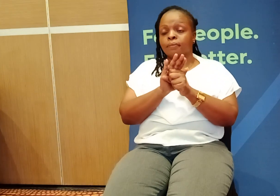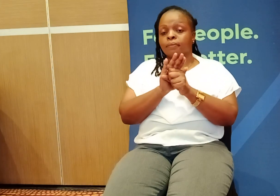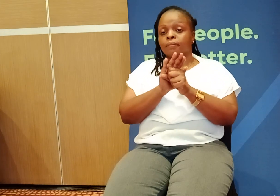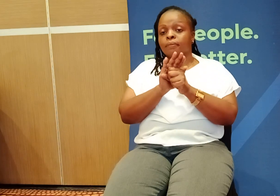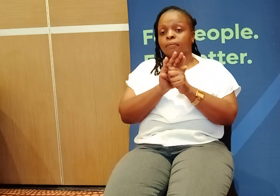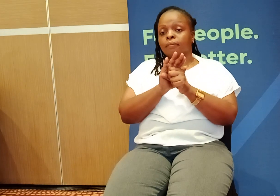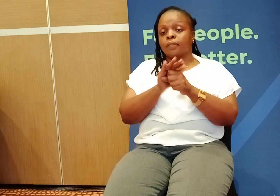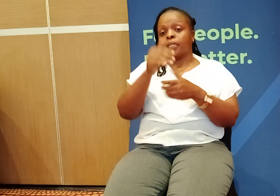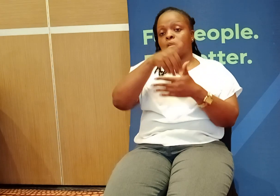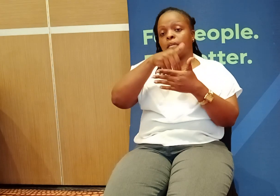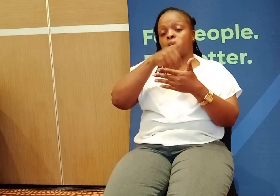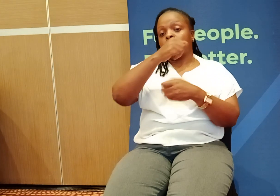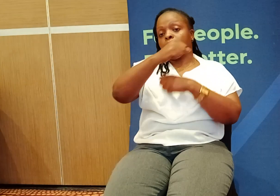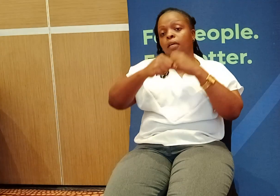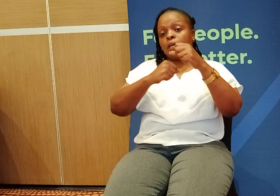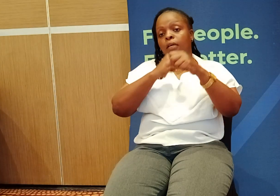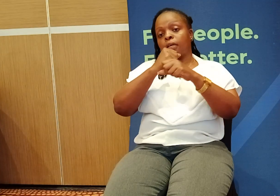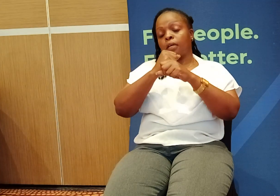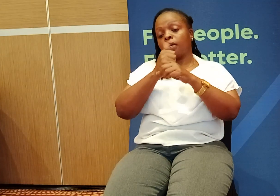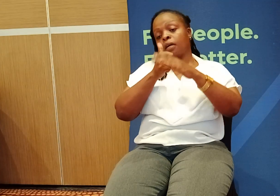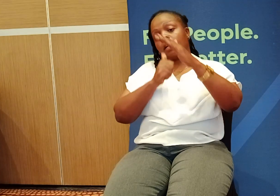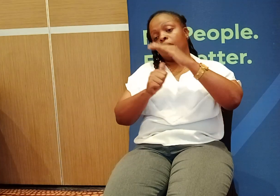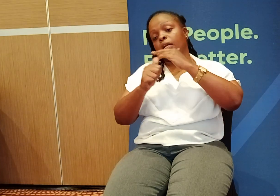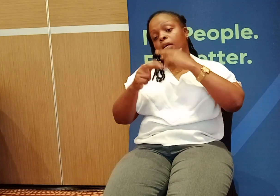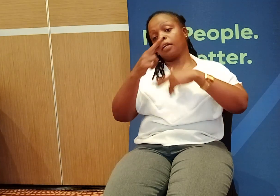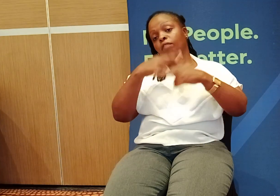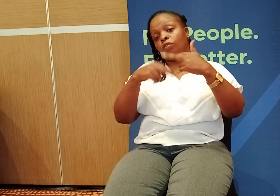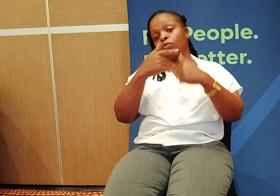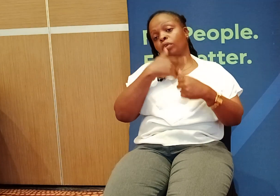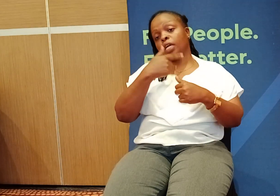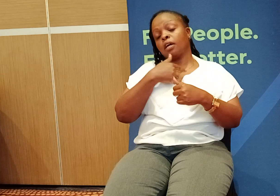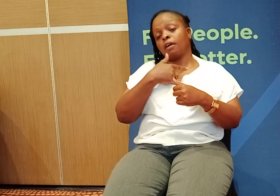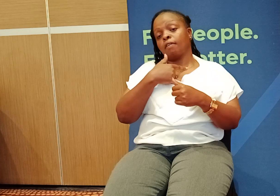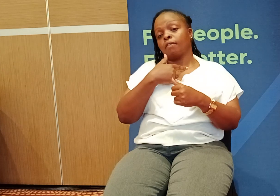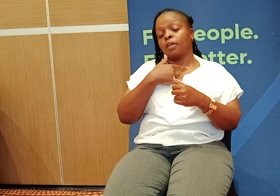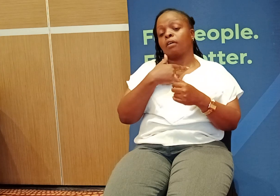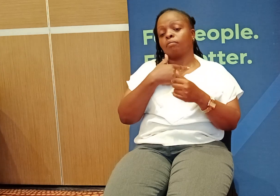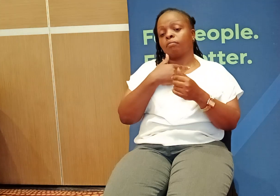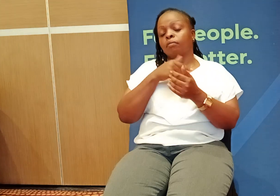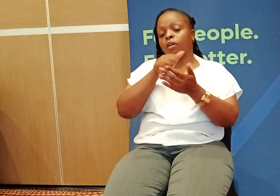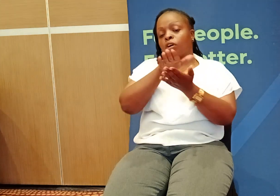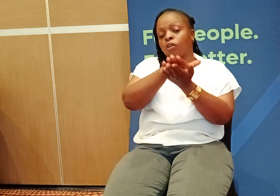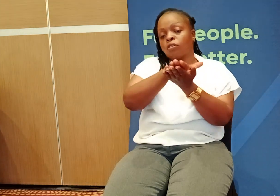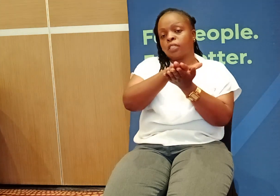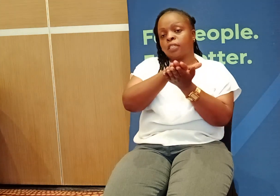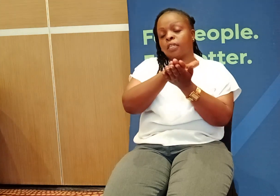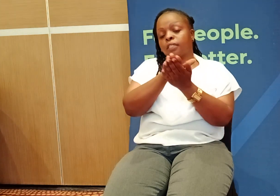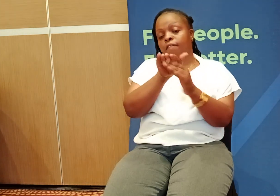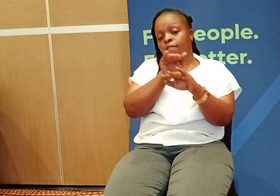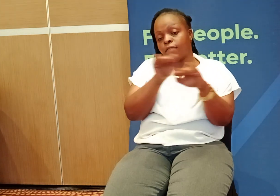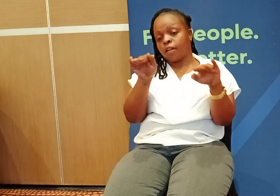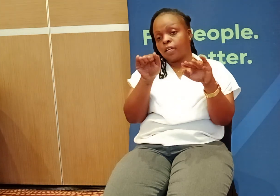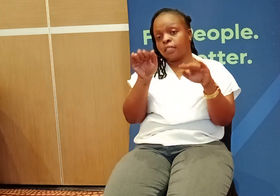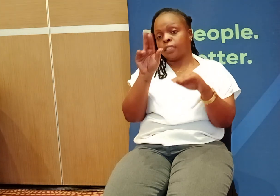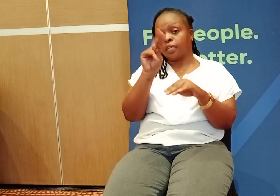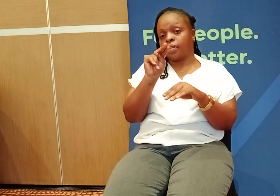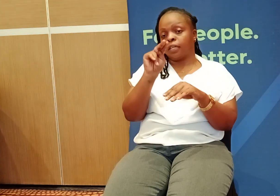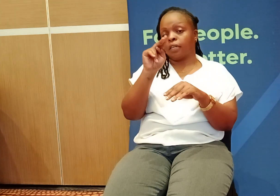In the year under review, we had a flat NPL ratio, closing at